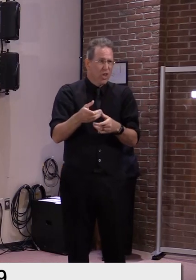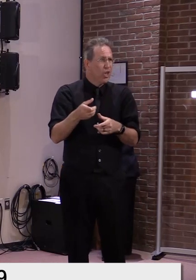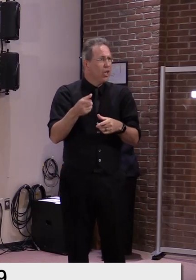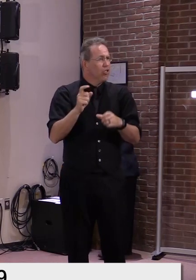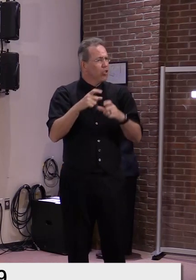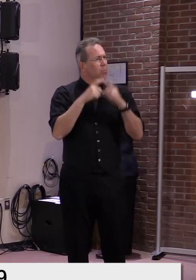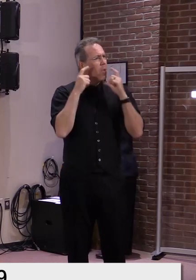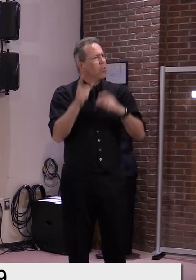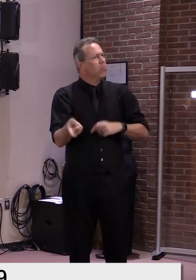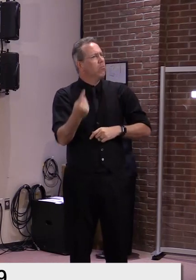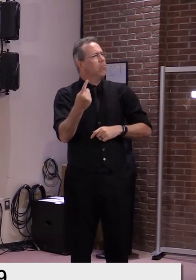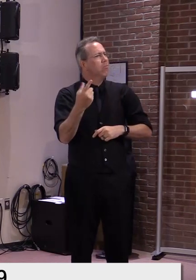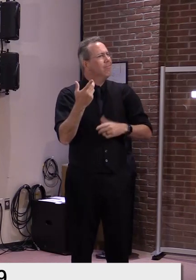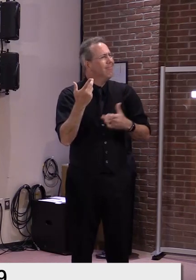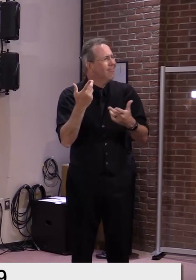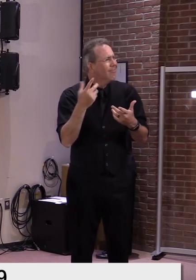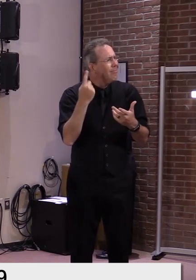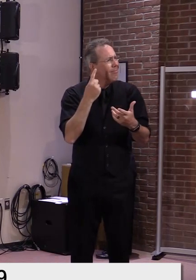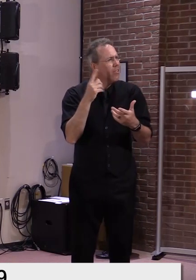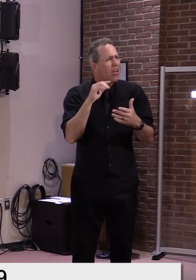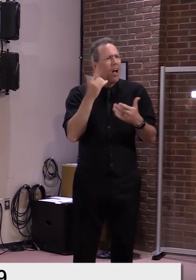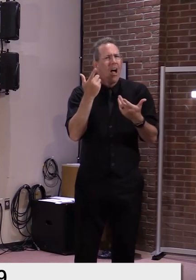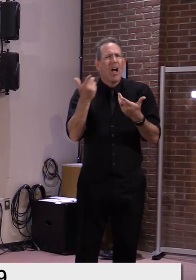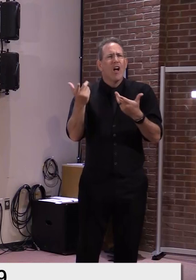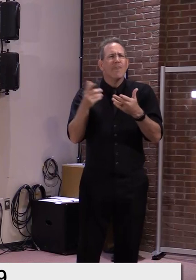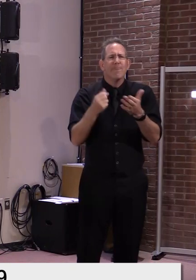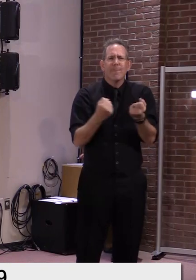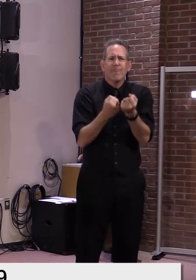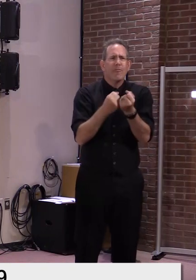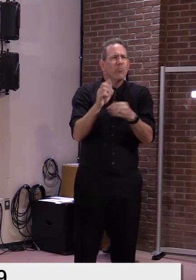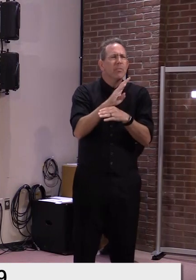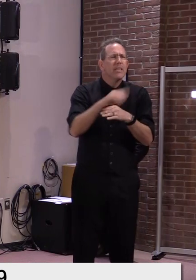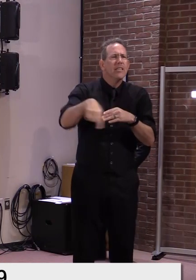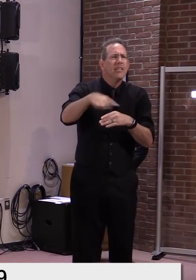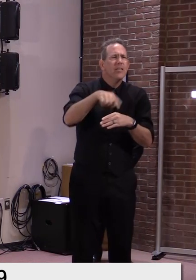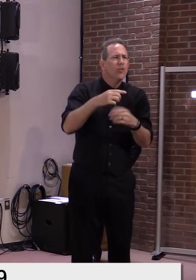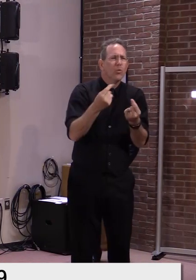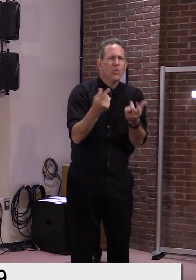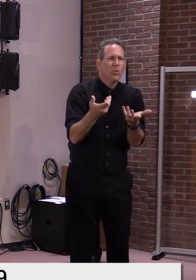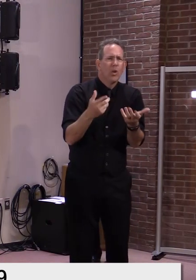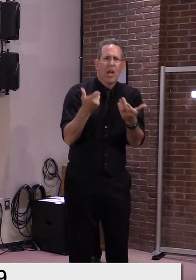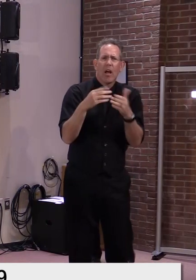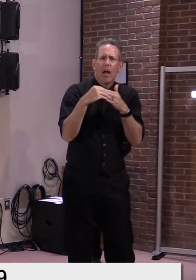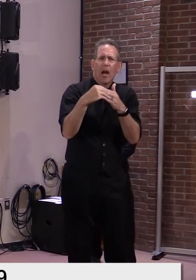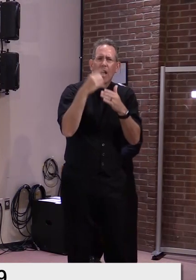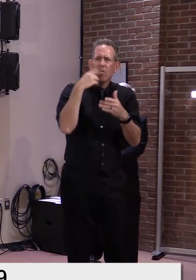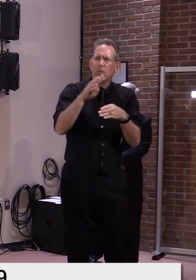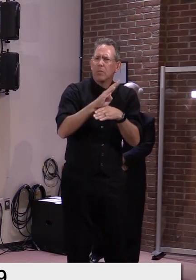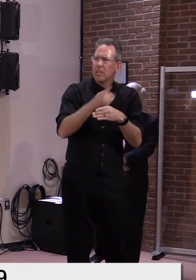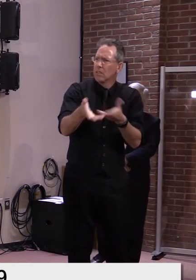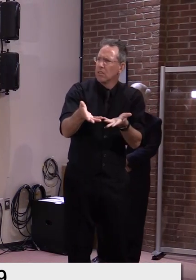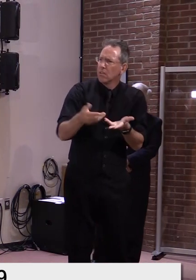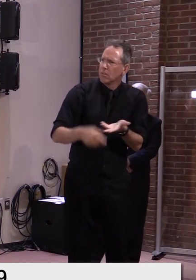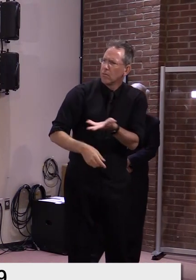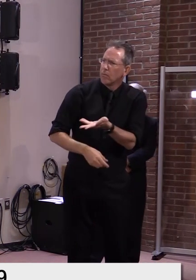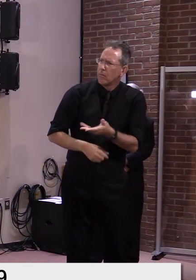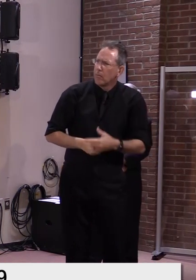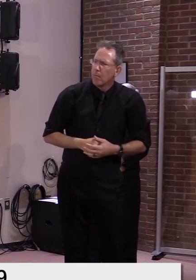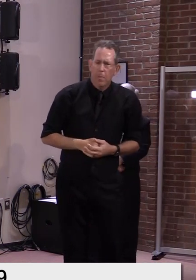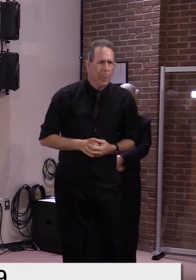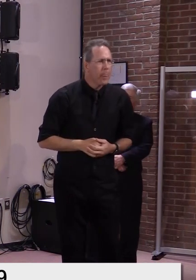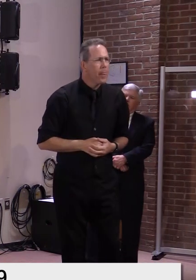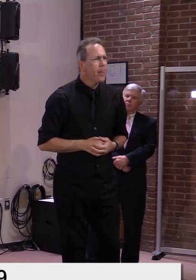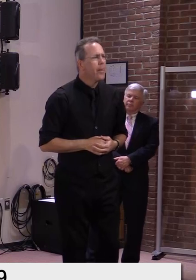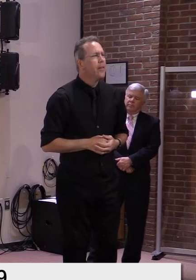but how do you see that playing out? You know, it'll be guidance at that point. And I think whether it's the restaurants